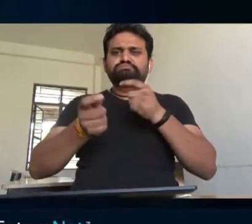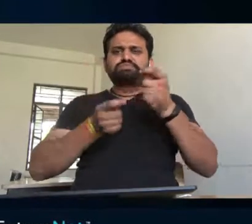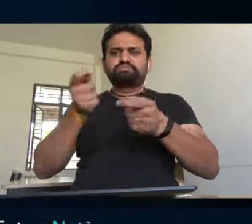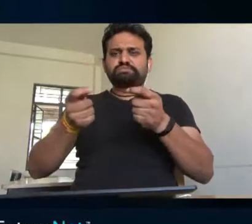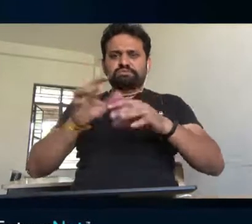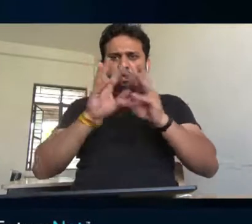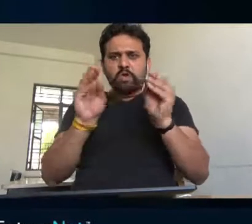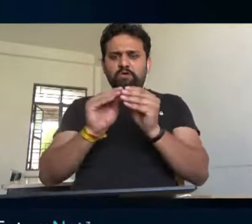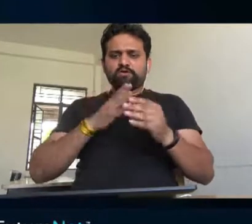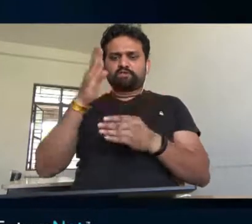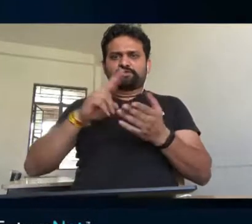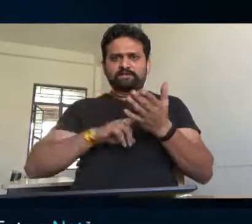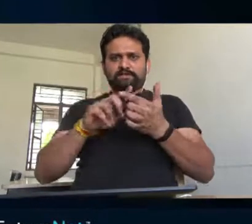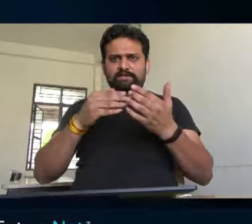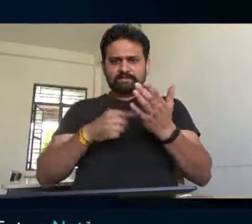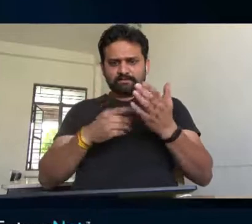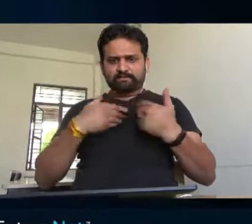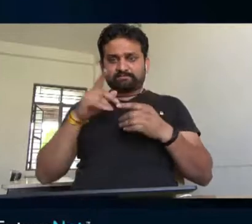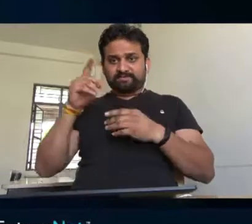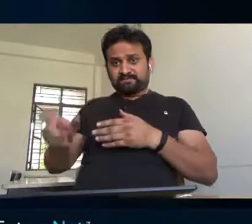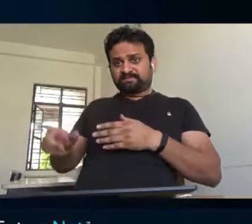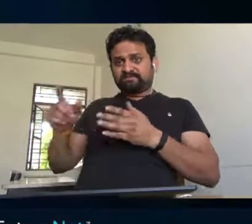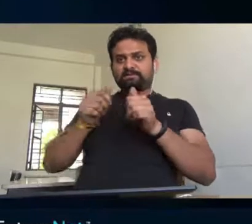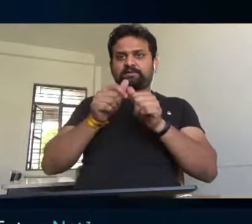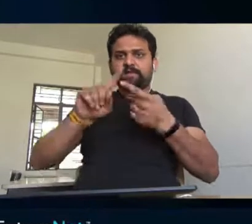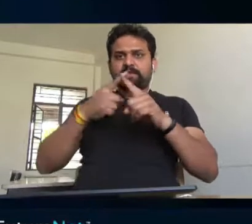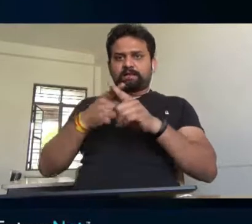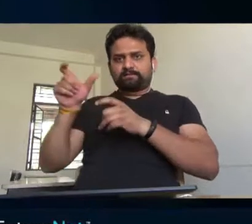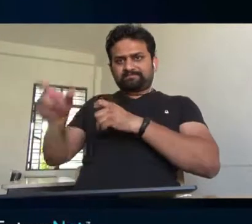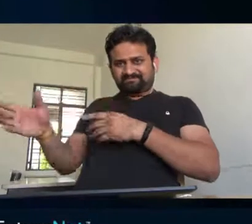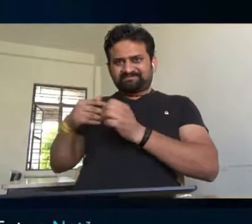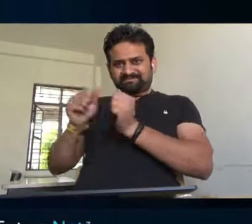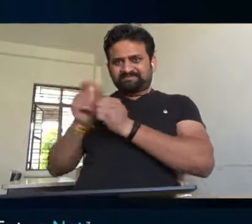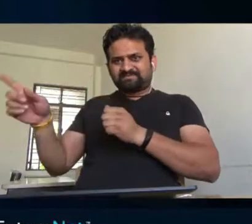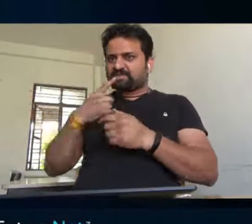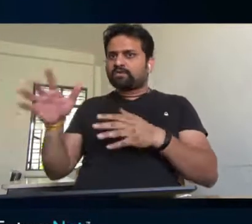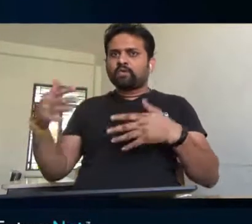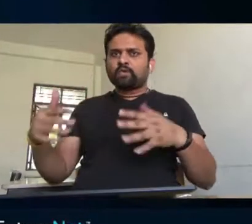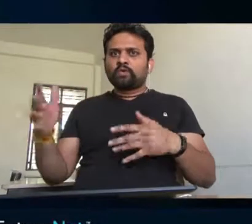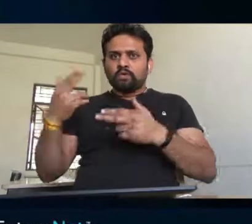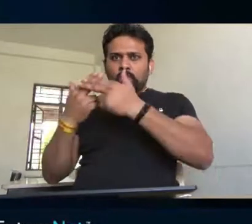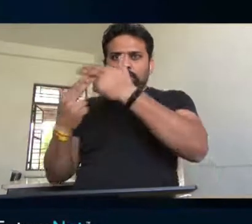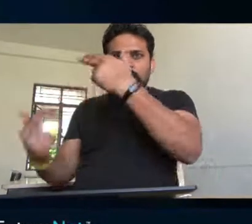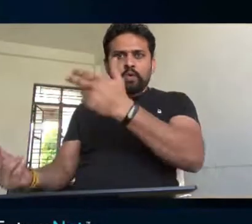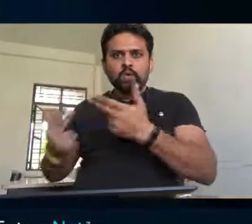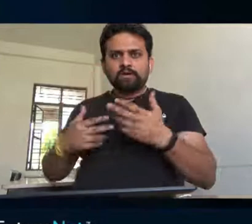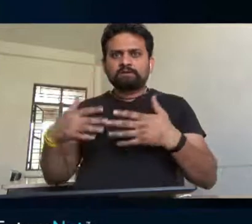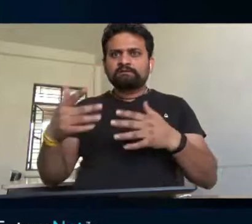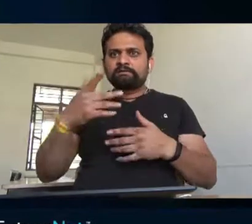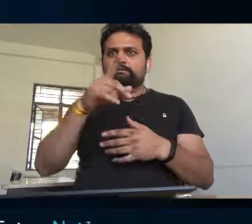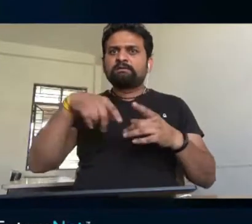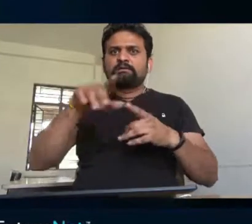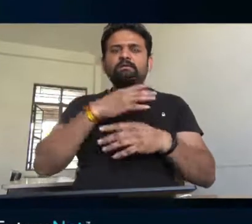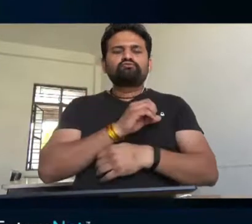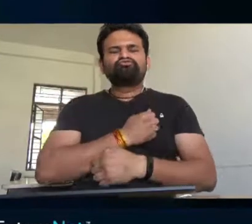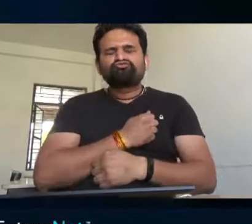the sponsor, and we paid for everything, that they can fly to Wrocław, that they can pay for the hotel, pay for the whole